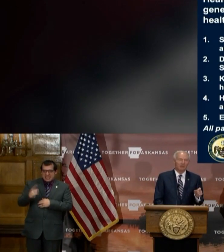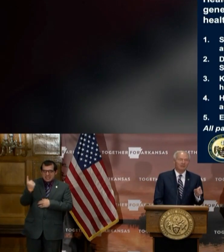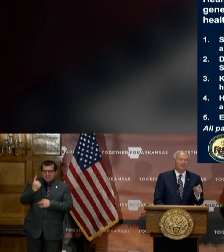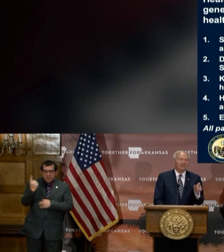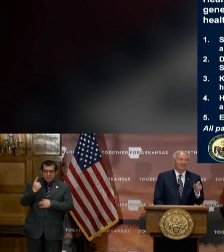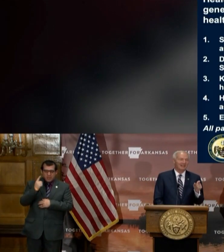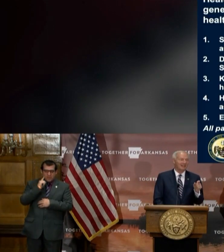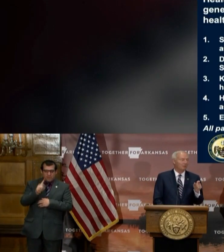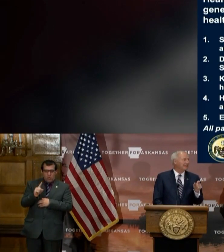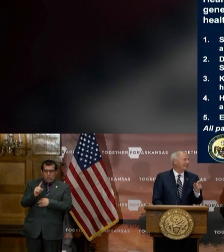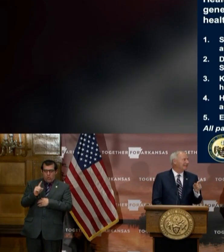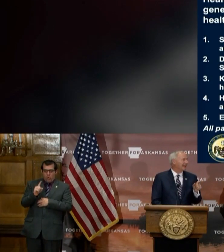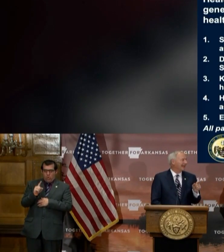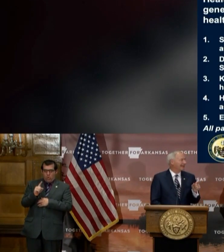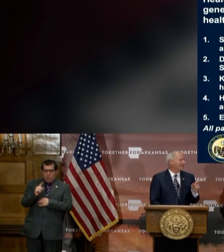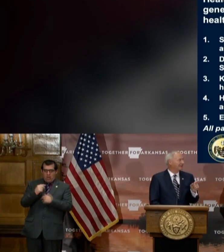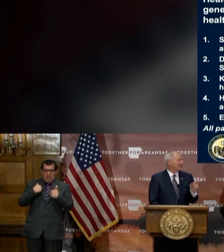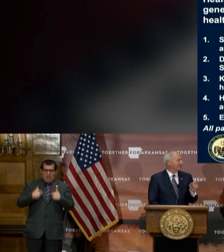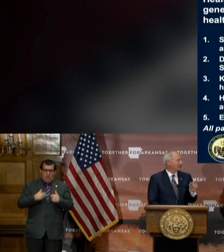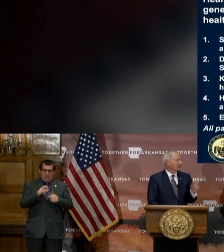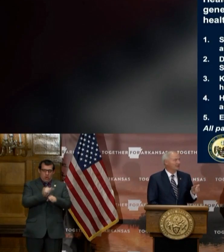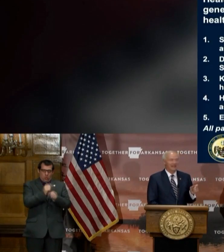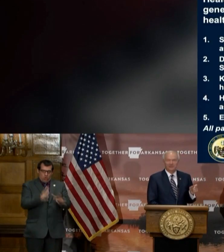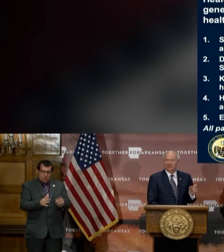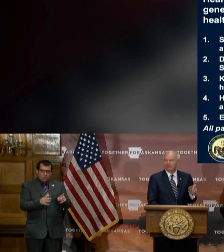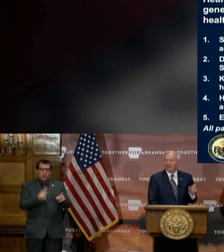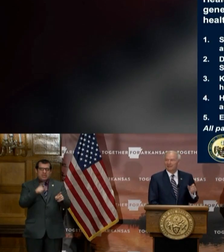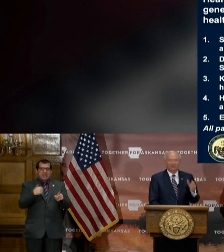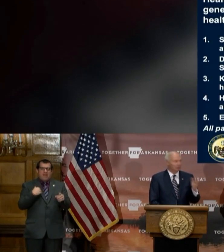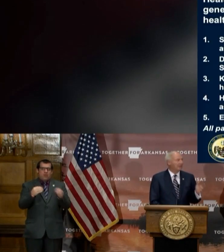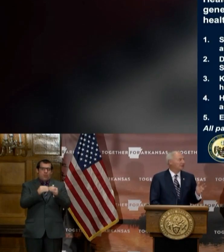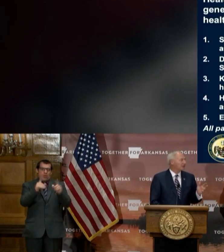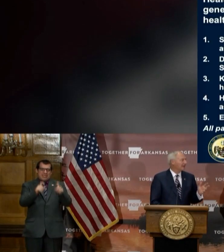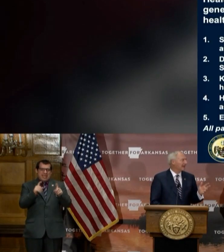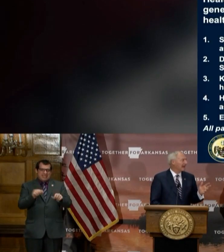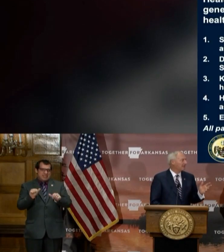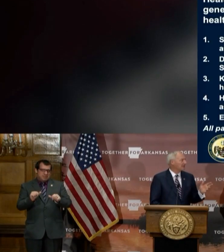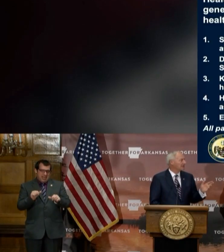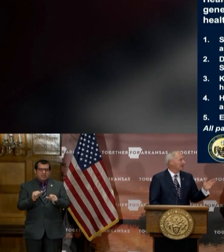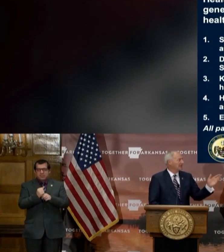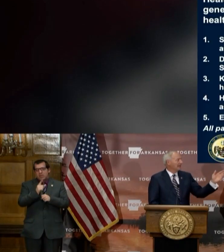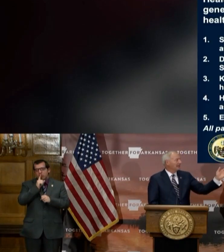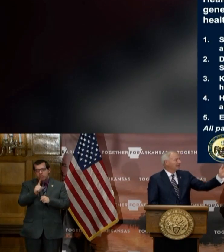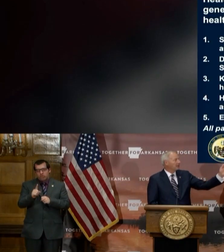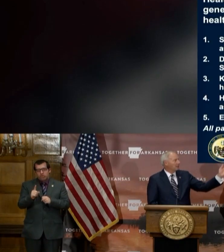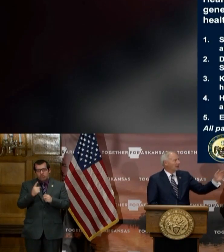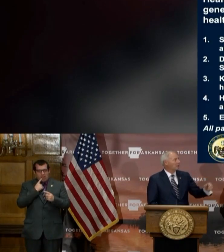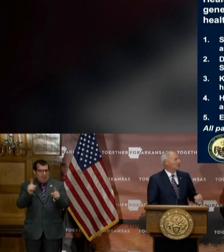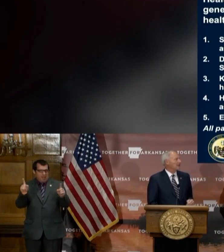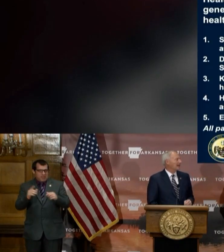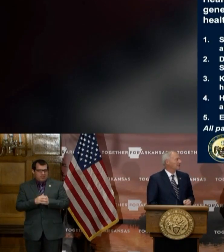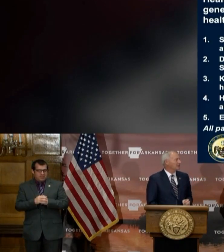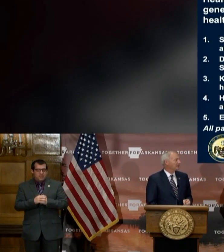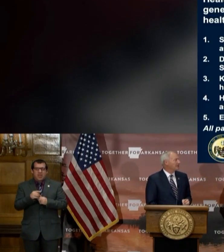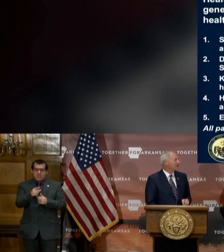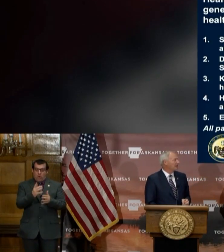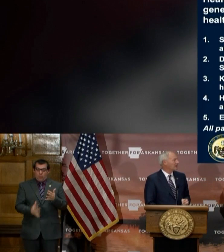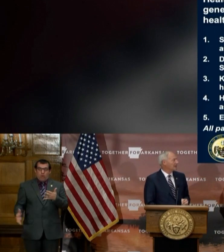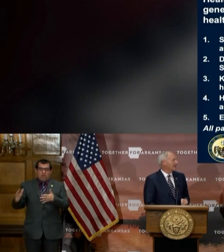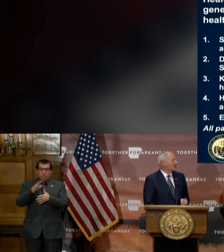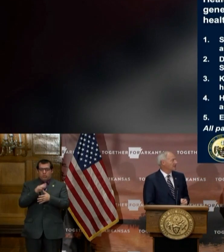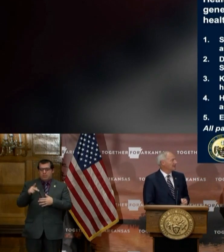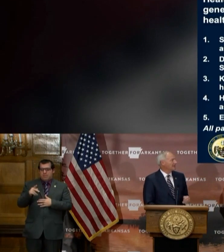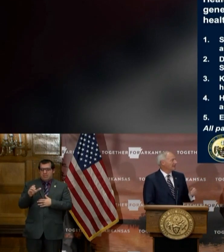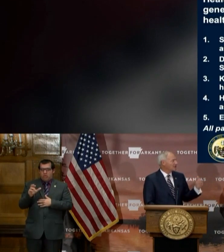healthcare workers, we need to have greater testing capacity. We'll make sure that happens. And they are prioritized on